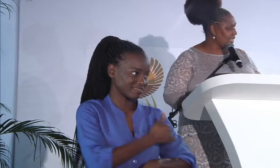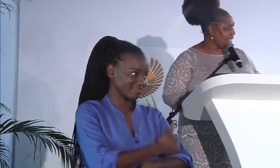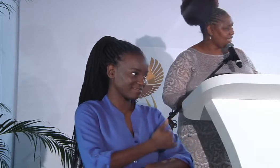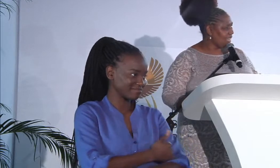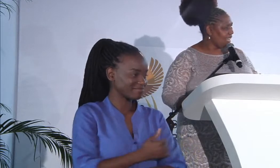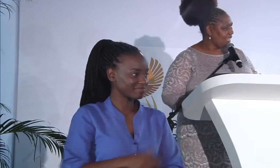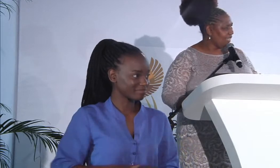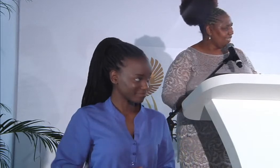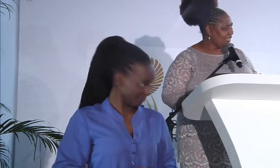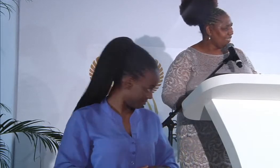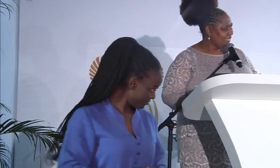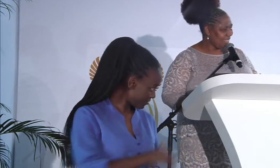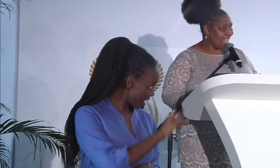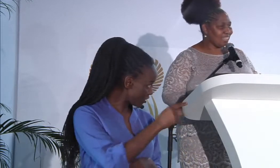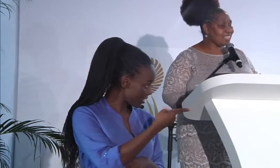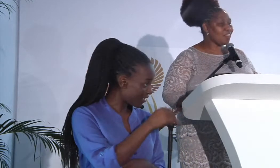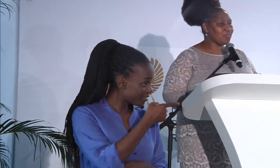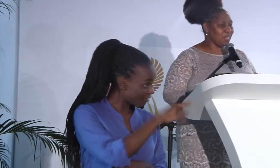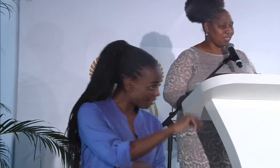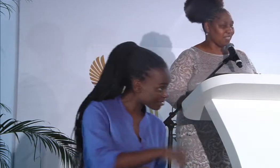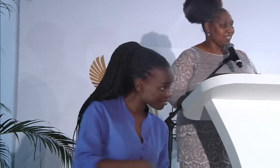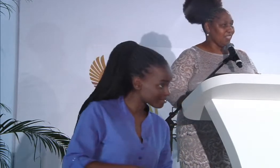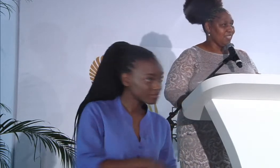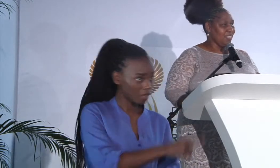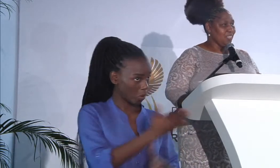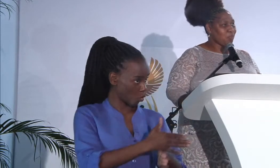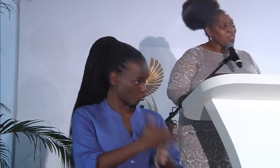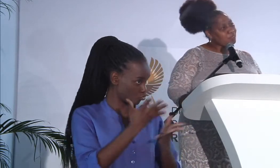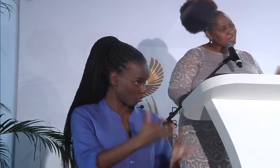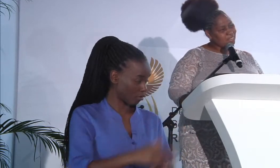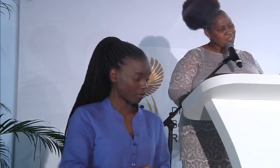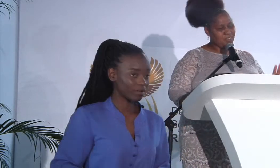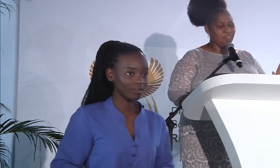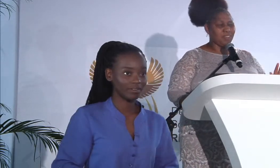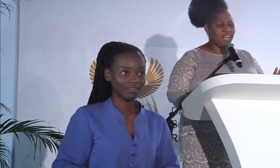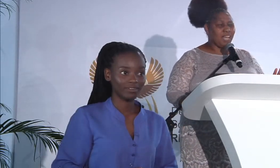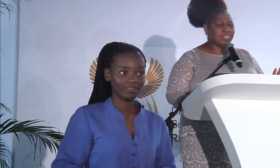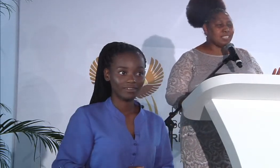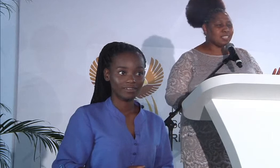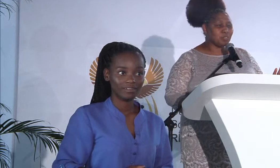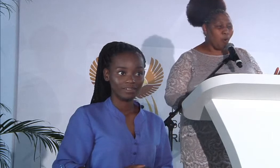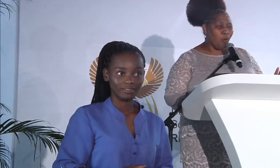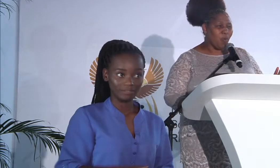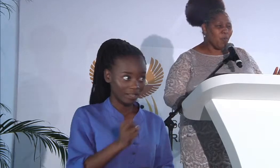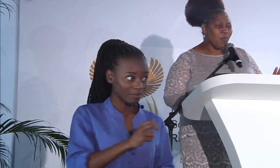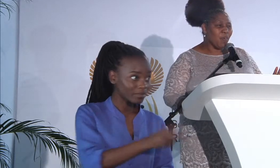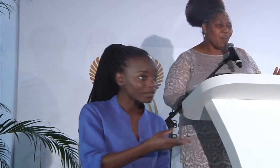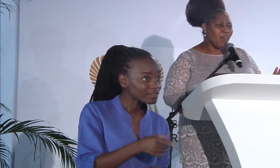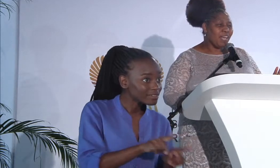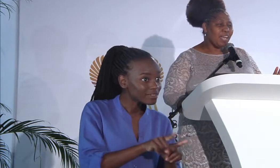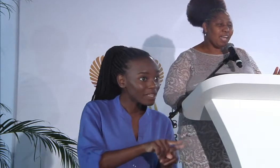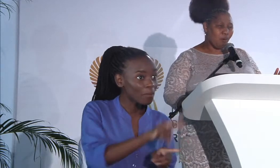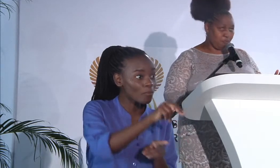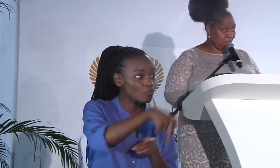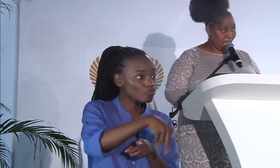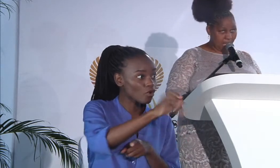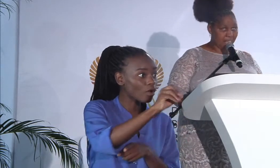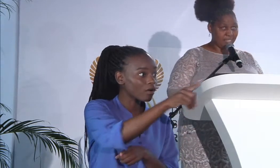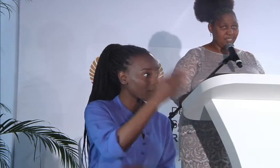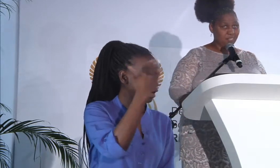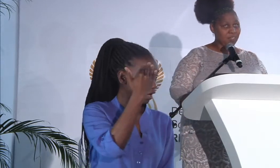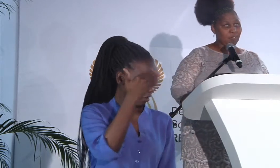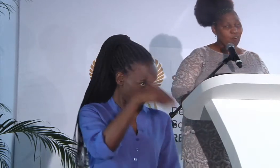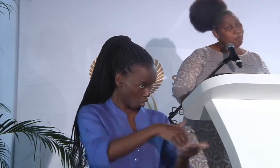Isn't it, Angela? Yeah, that's how it works. So when you hear, you know, isn't it ngo? Yeah, figure